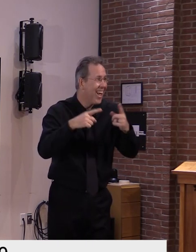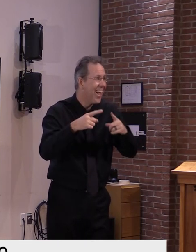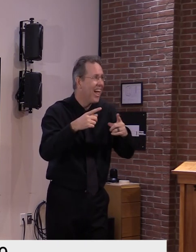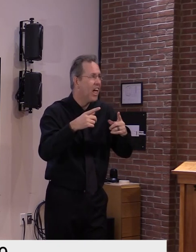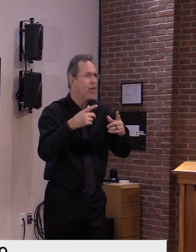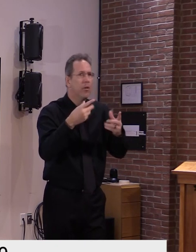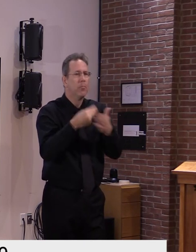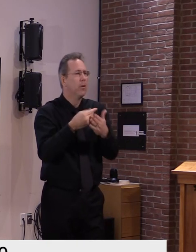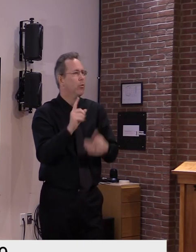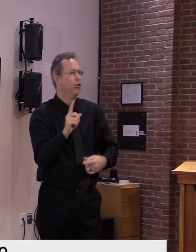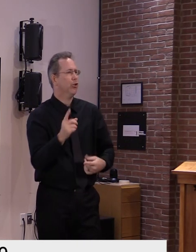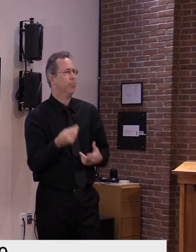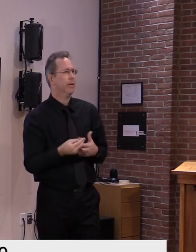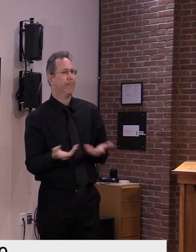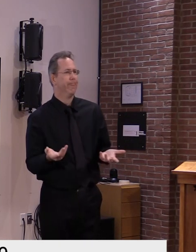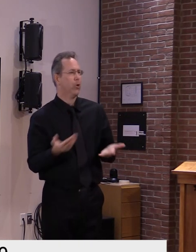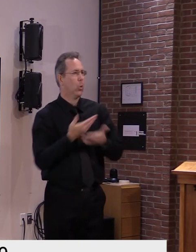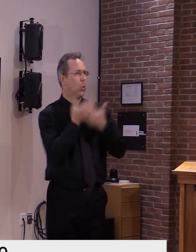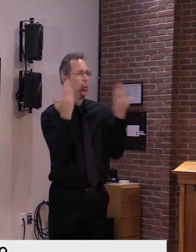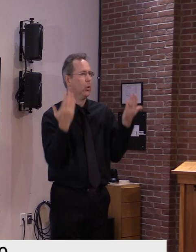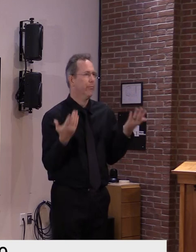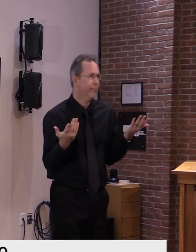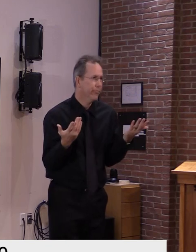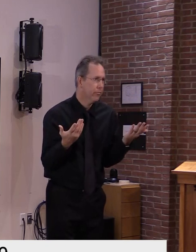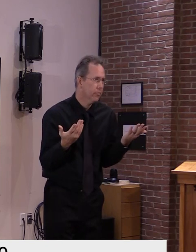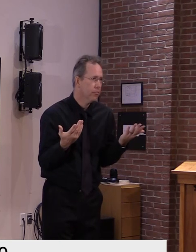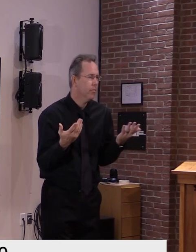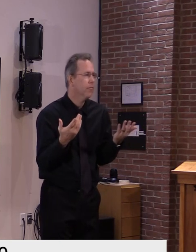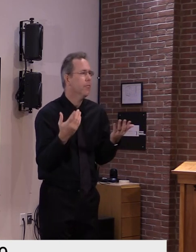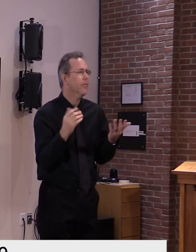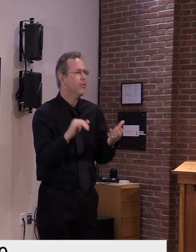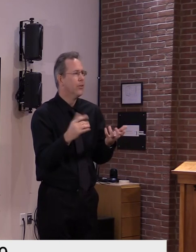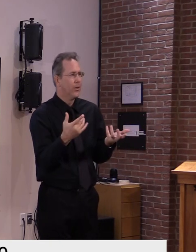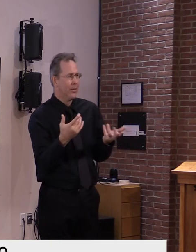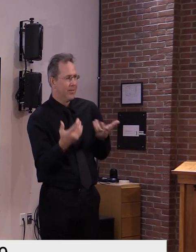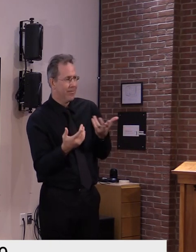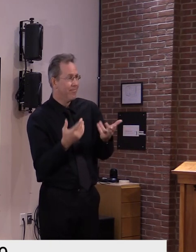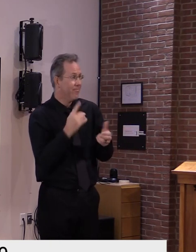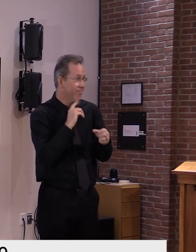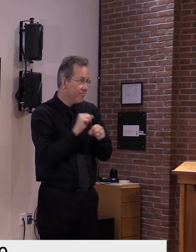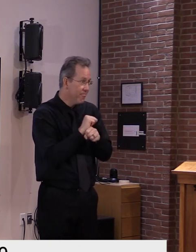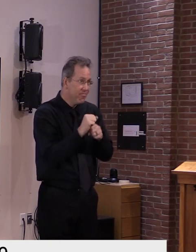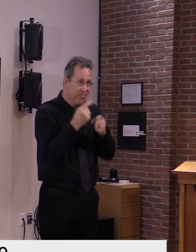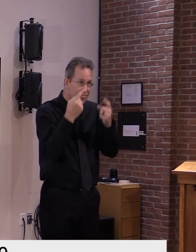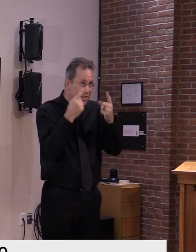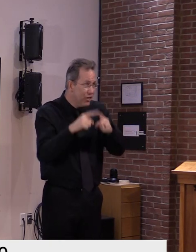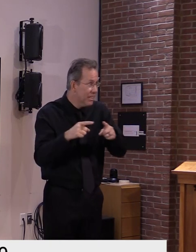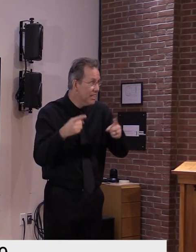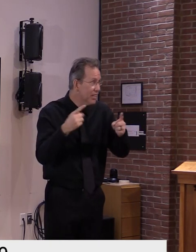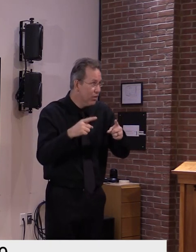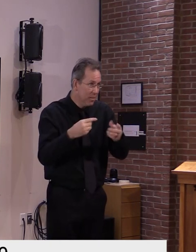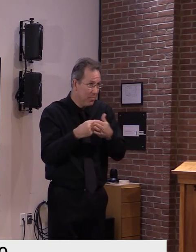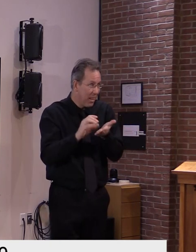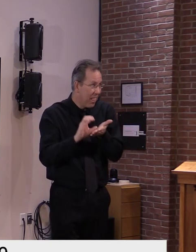supply of dollars here in Vermont, and we're going to have to make some very, very tough decisions. So